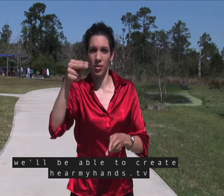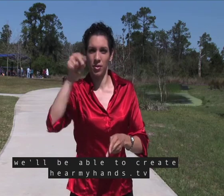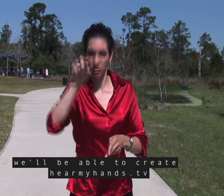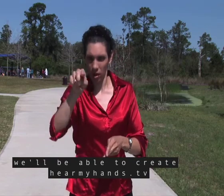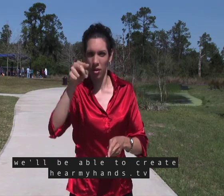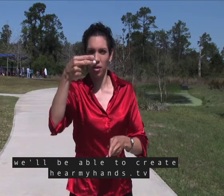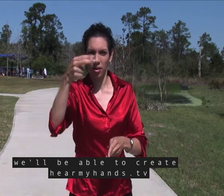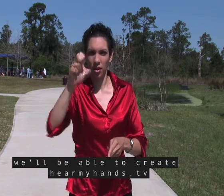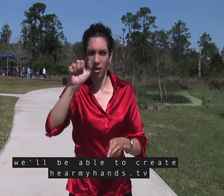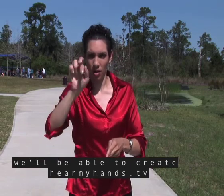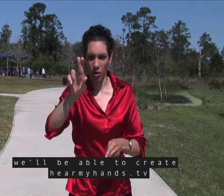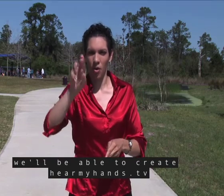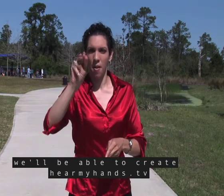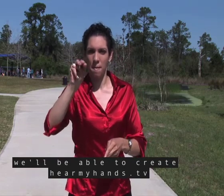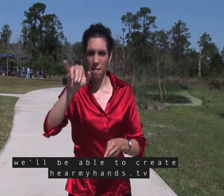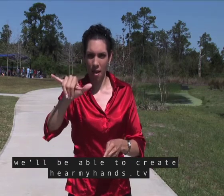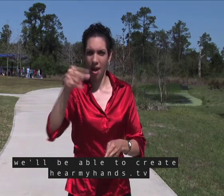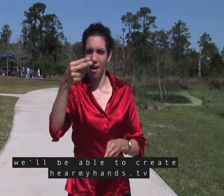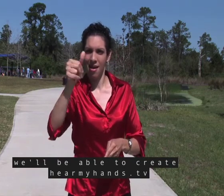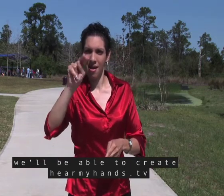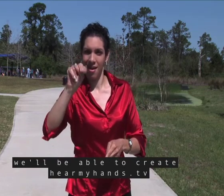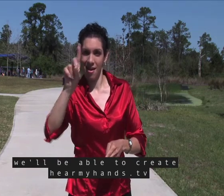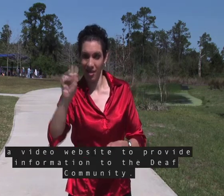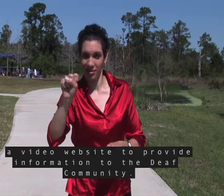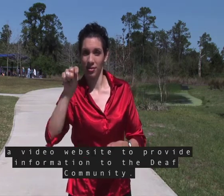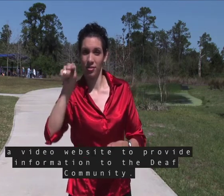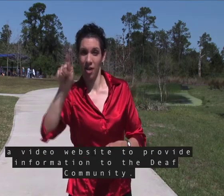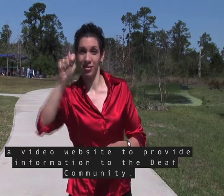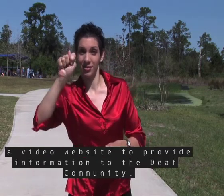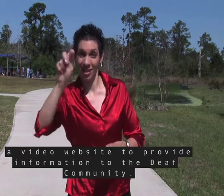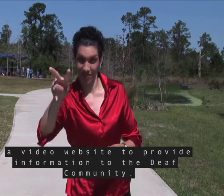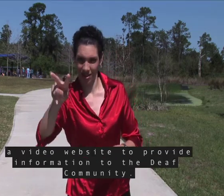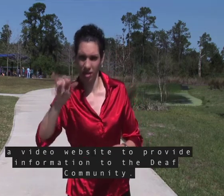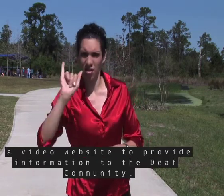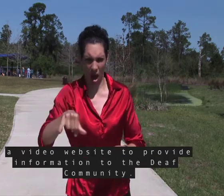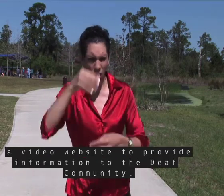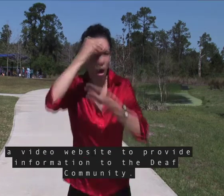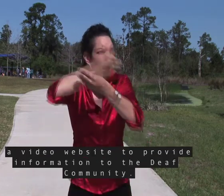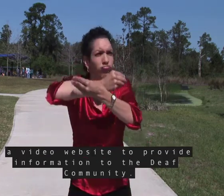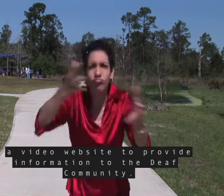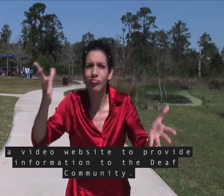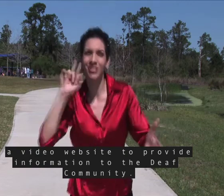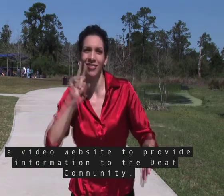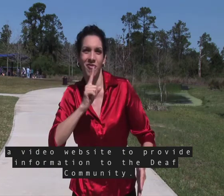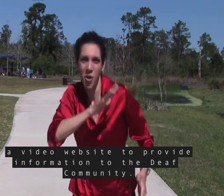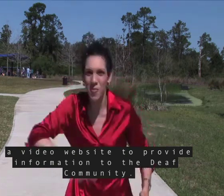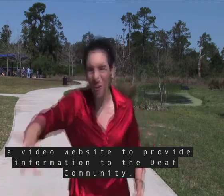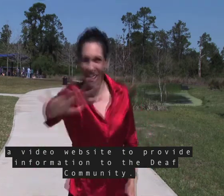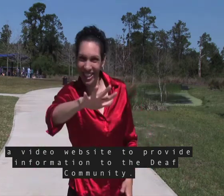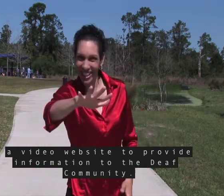.TV, a video website to provide information to the Deaf community.